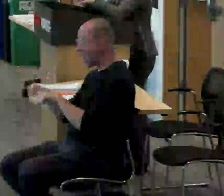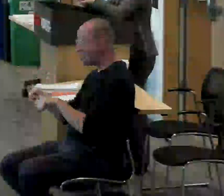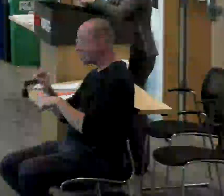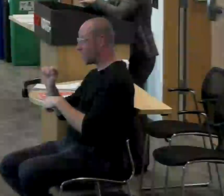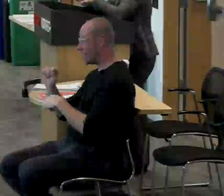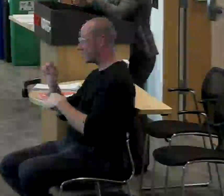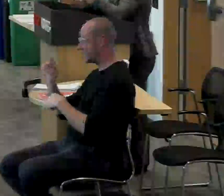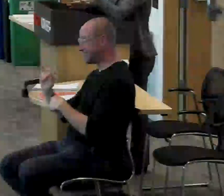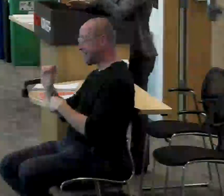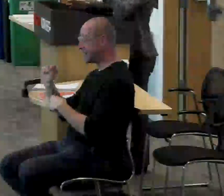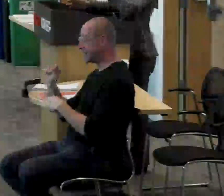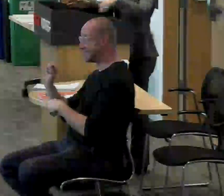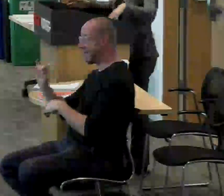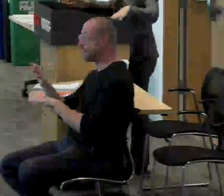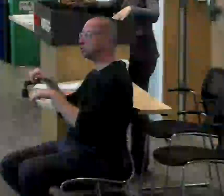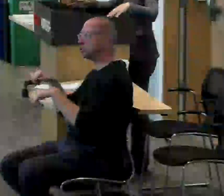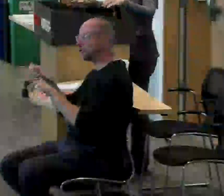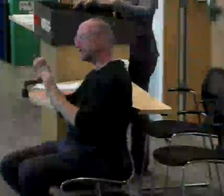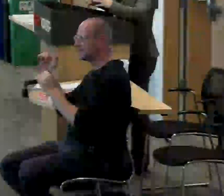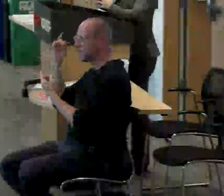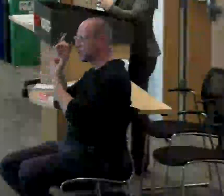Yep. Yeah.